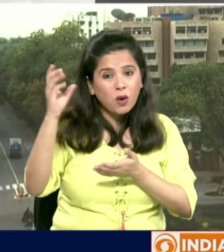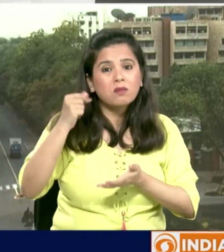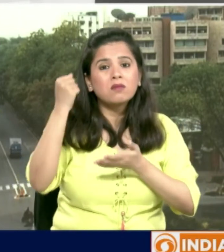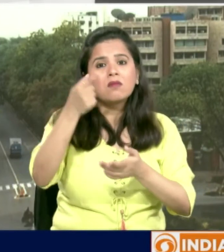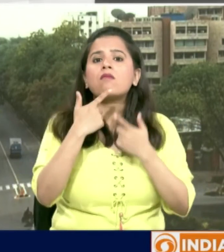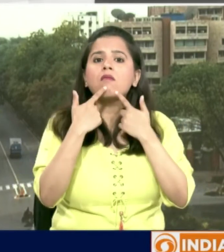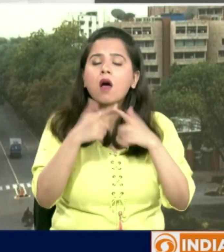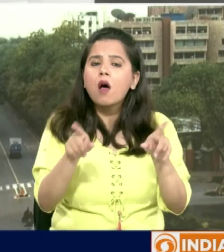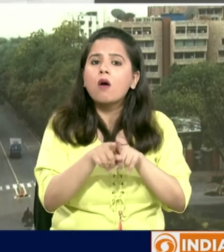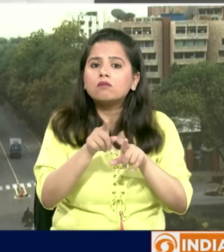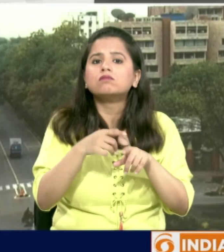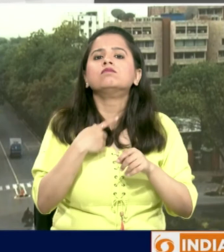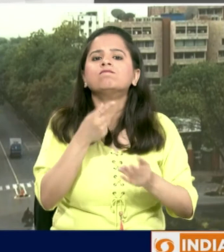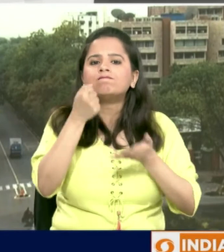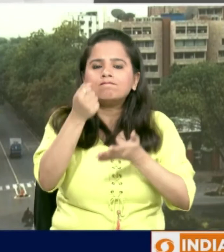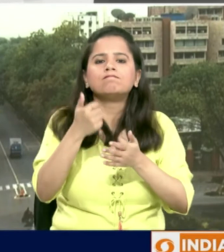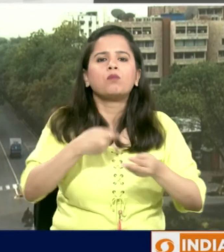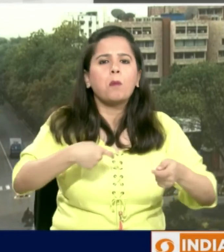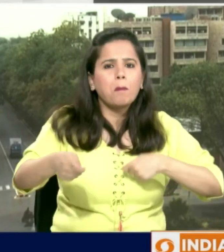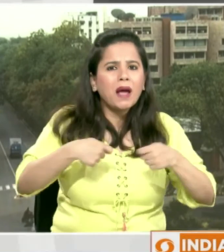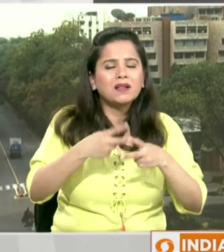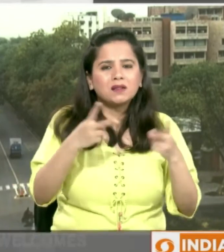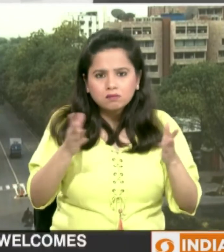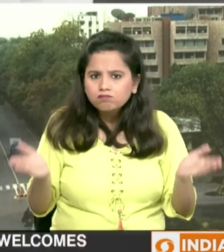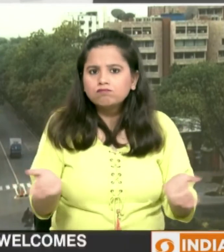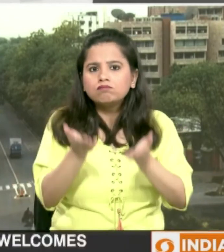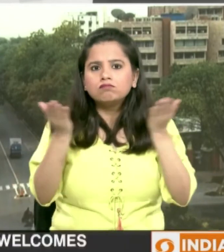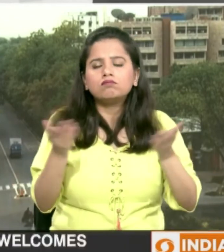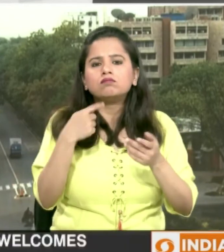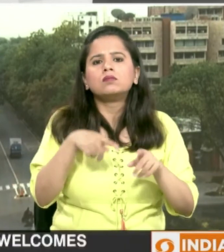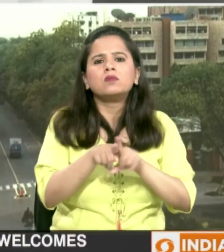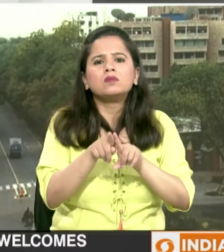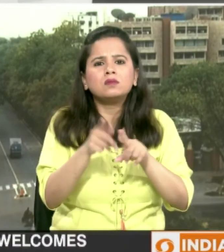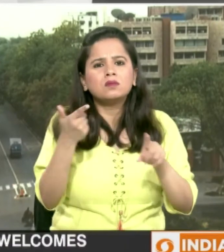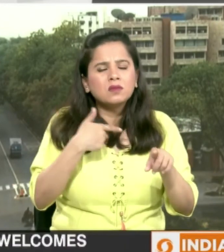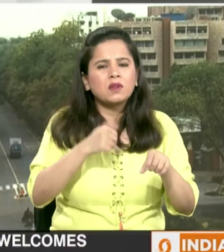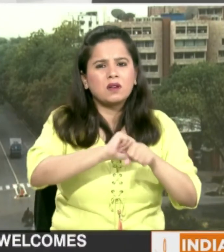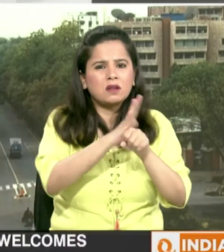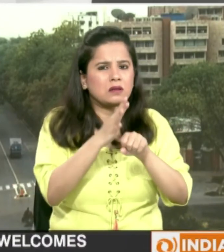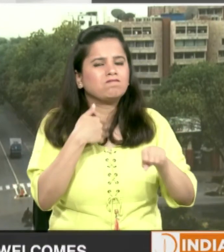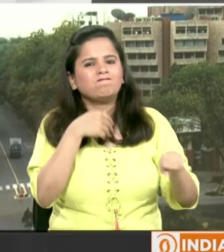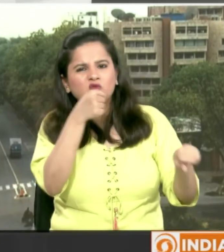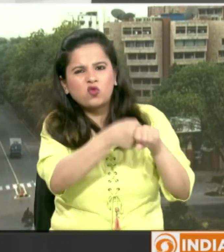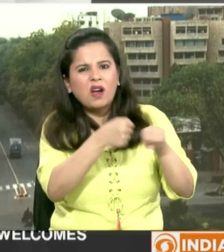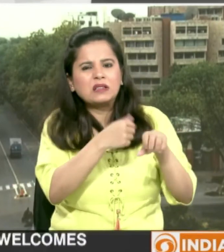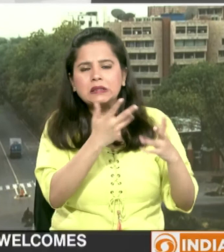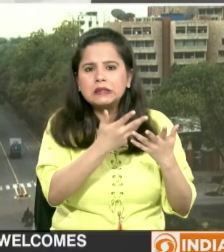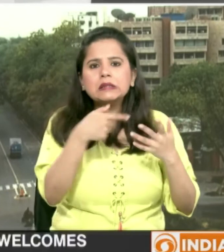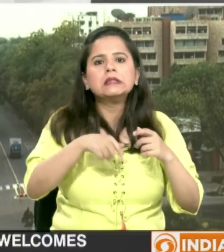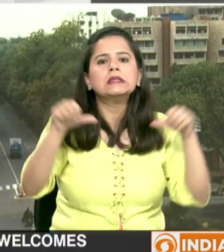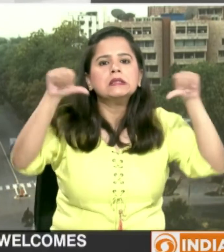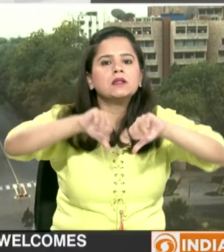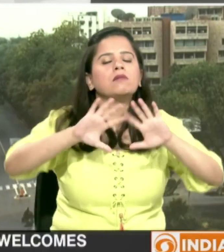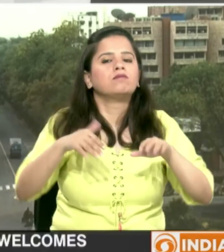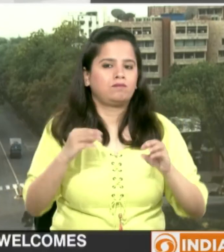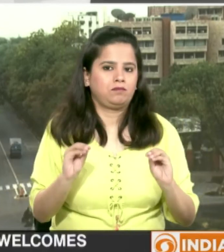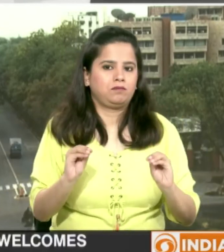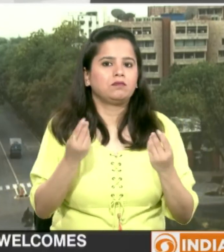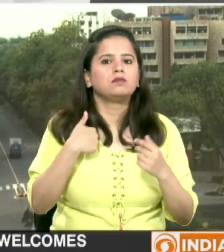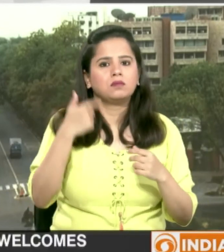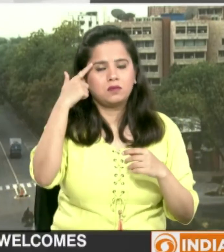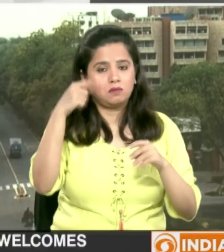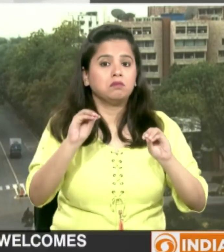or help these small scale businesses to come back into a rotation, to come back into the circulation, and which will